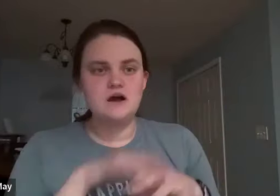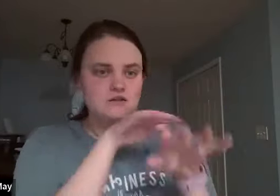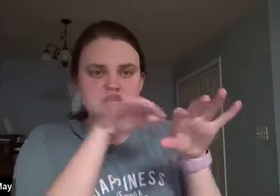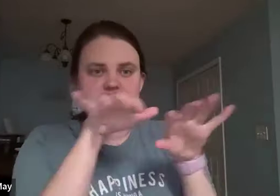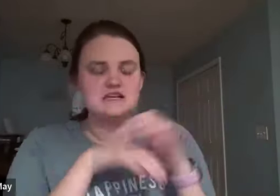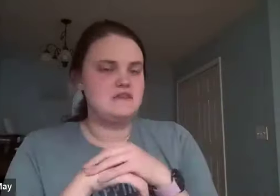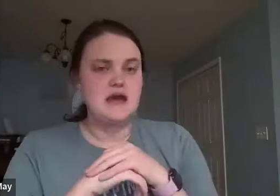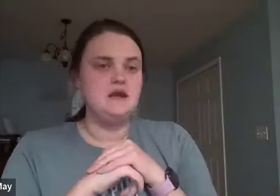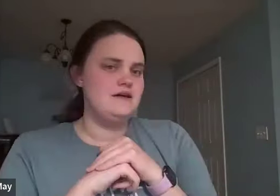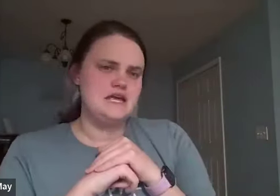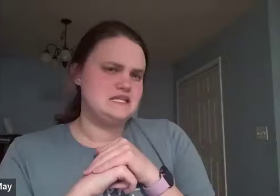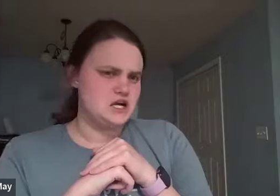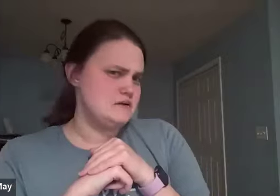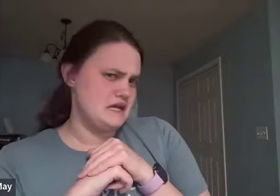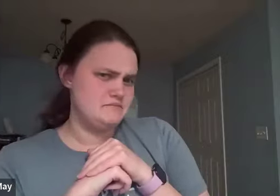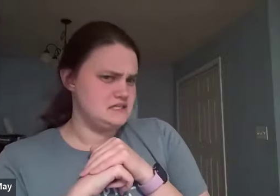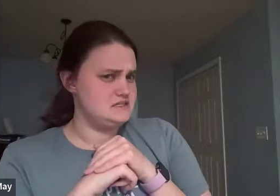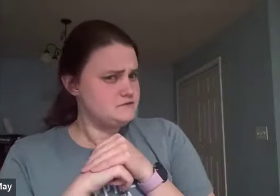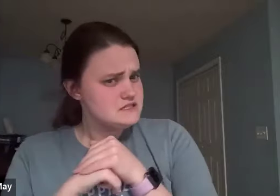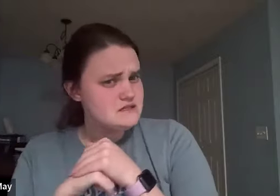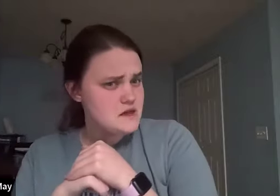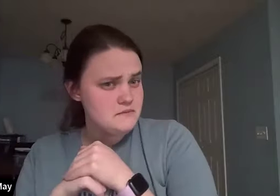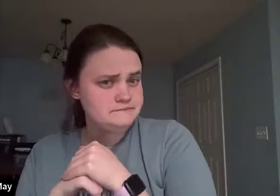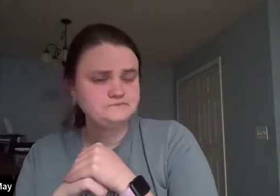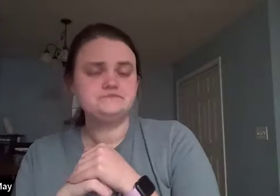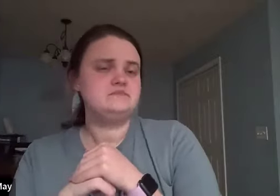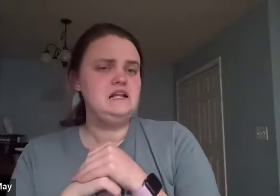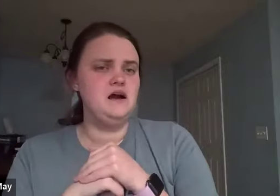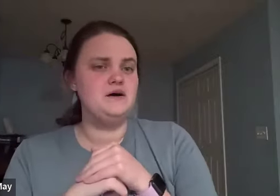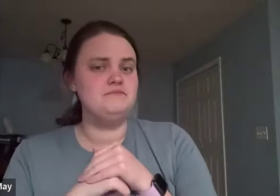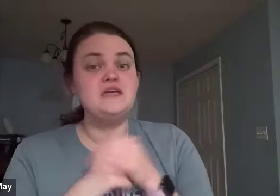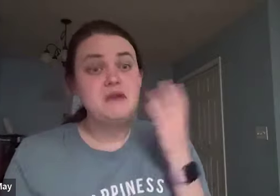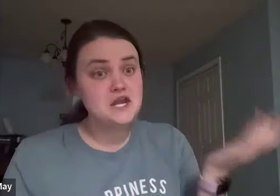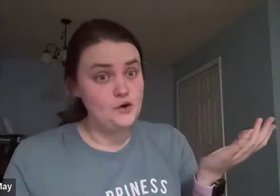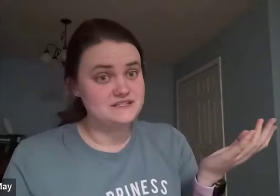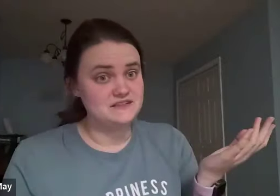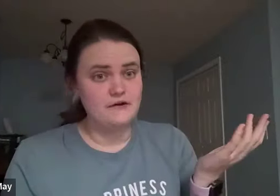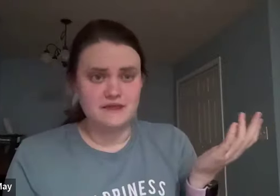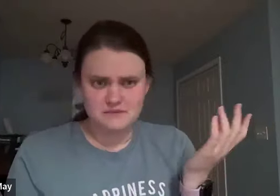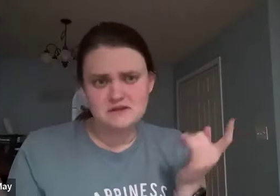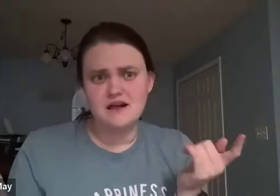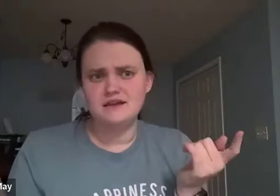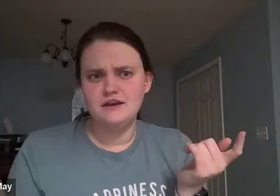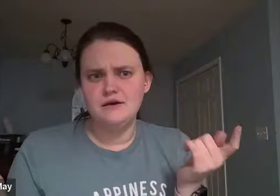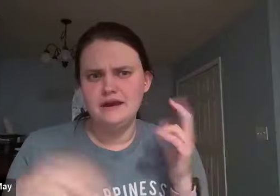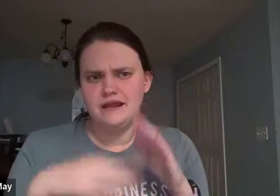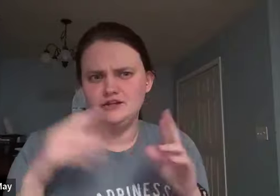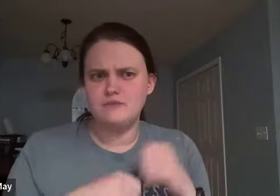or change things like that, it's not going to make a big difference to them. They may notice it though, and they may be like, what hand do you write